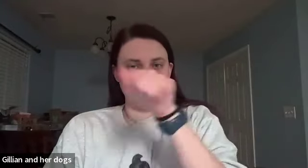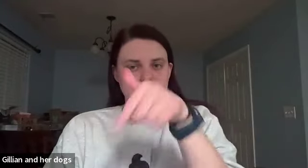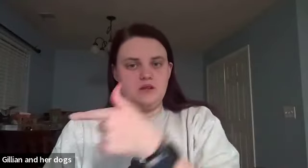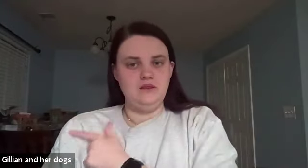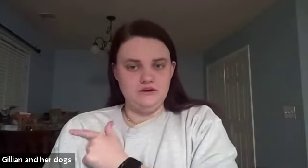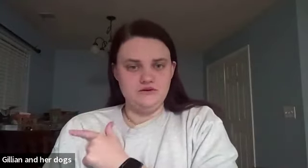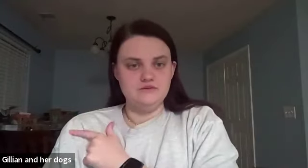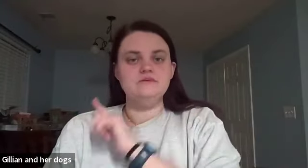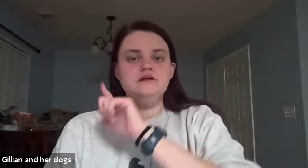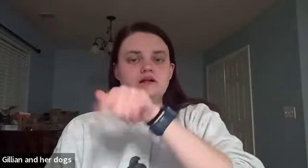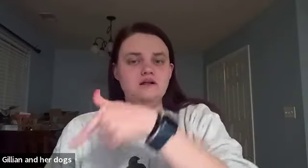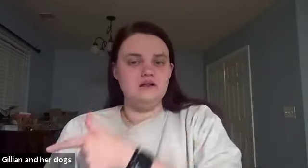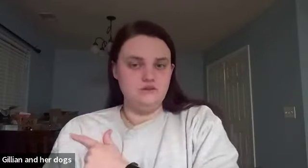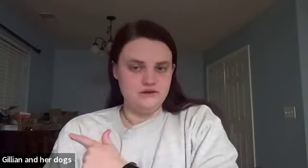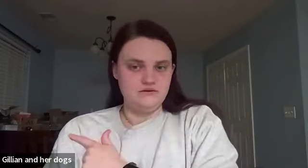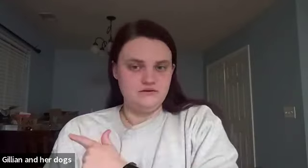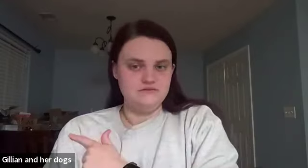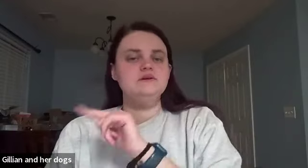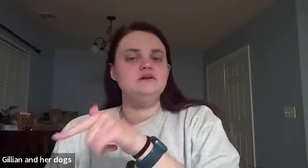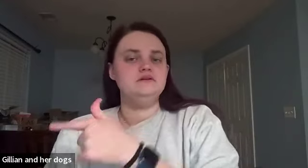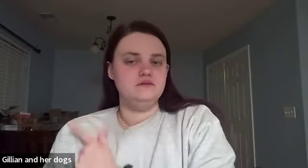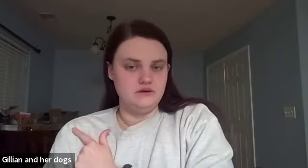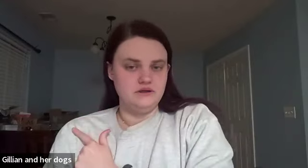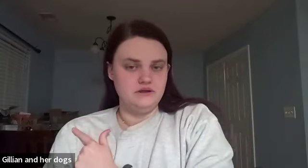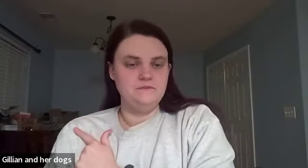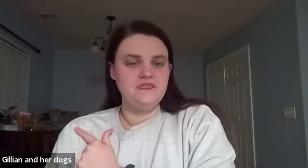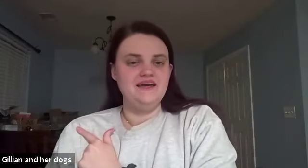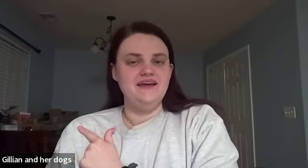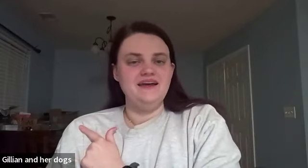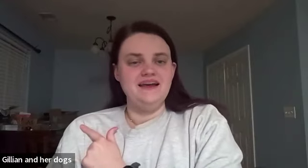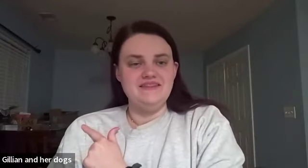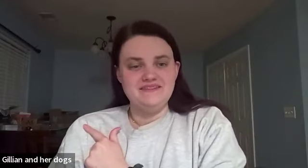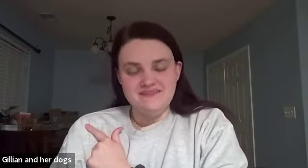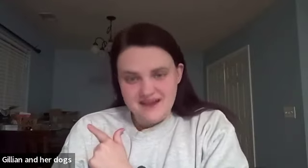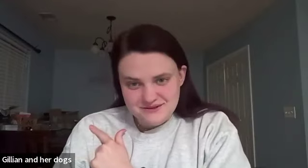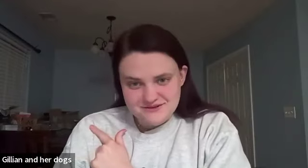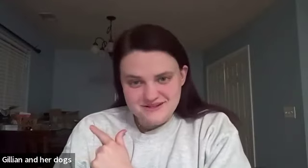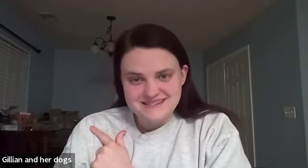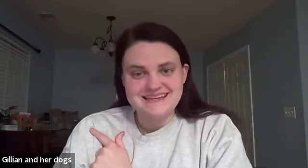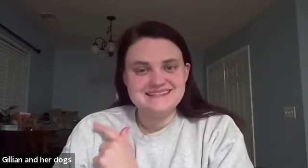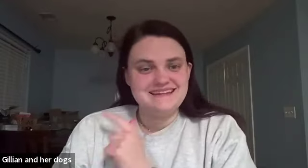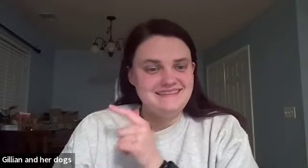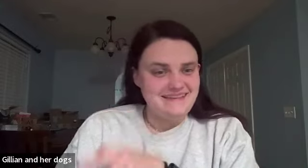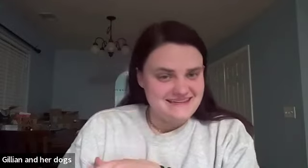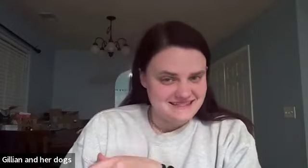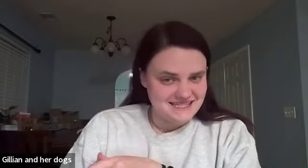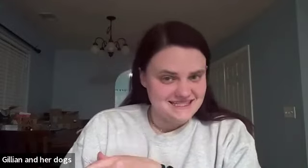your shoulder. Loyal, loyal, loyal. And then the last one I was going to say is